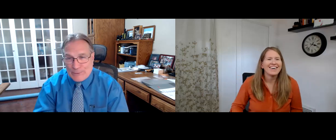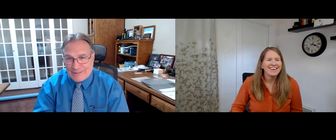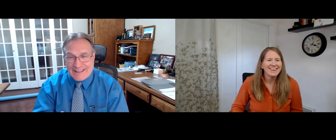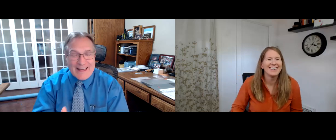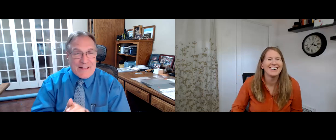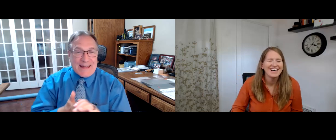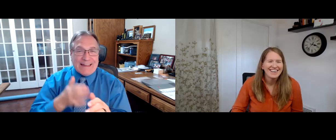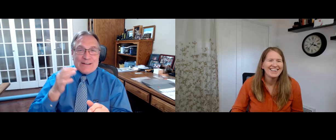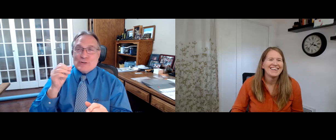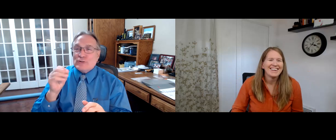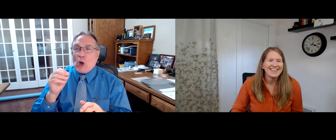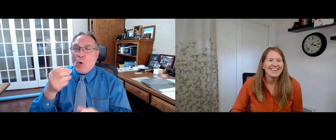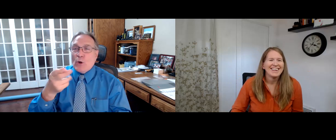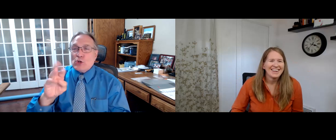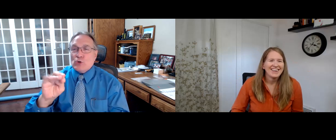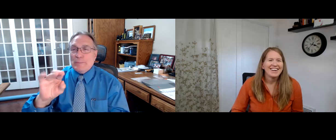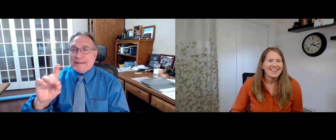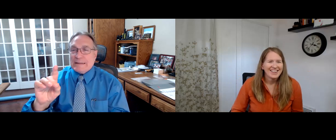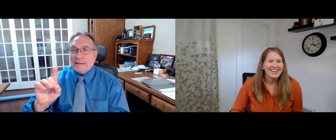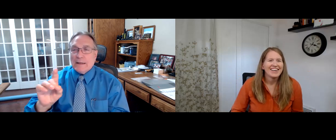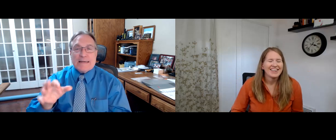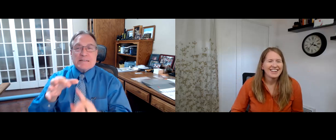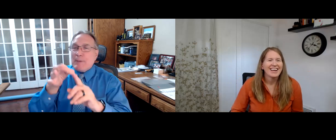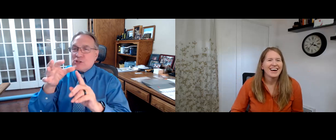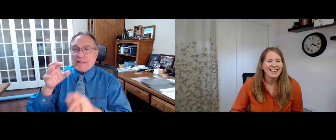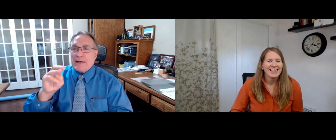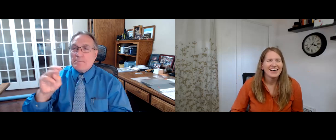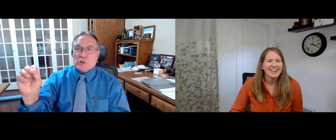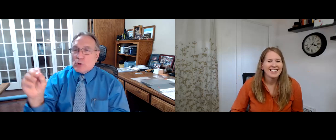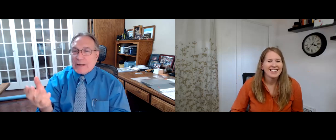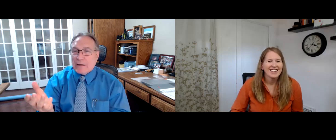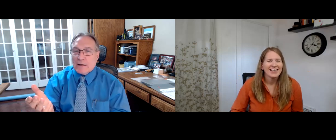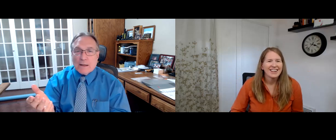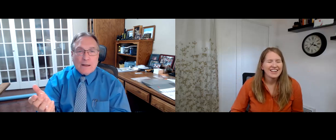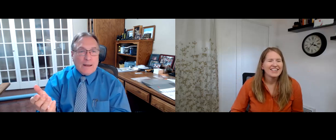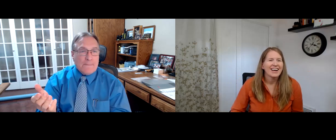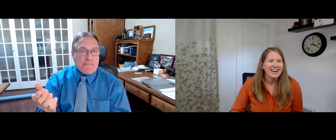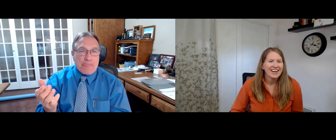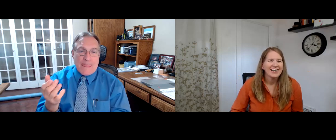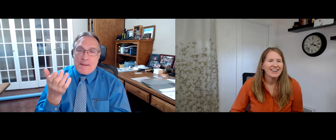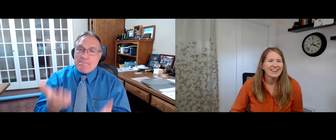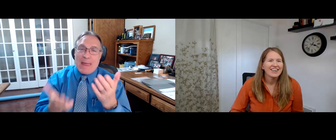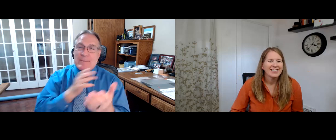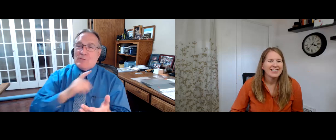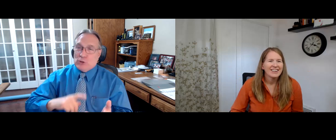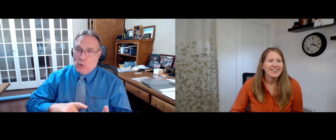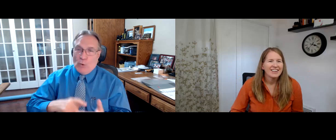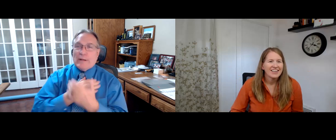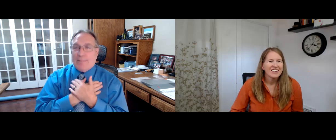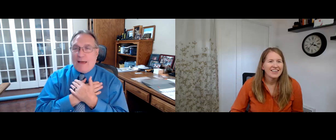horrible. It is so humid, especially Missouri. Maybe the Lord